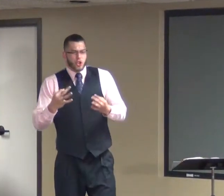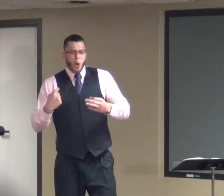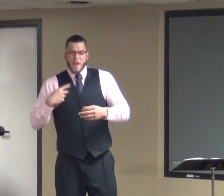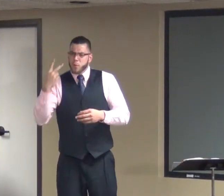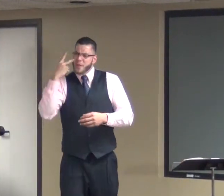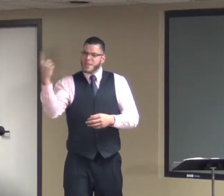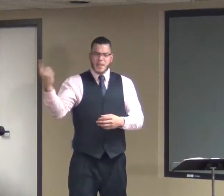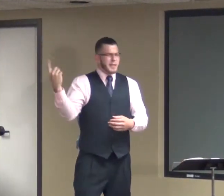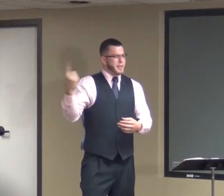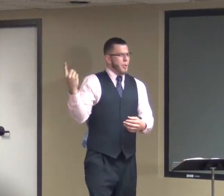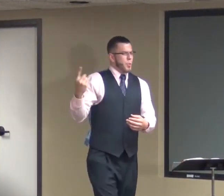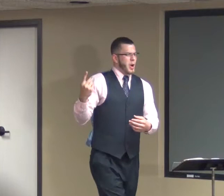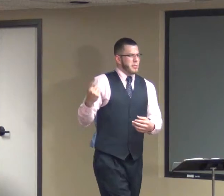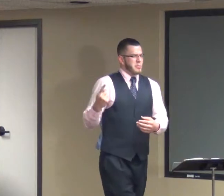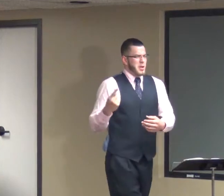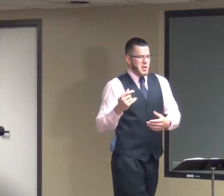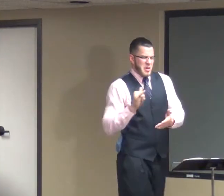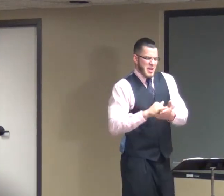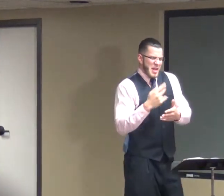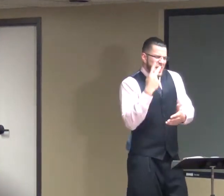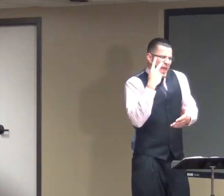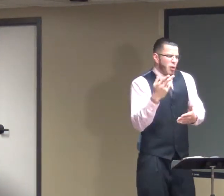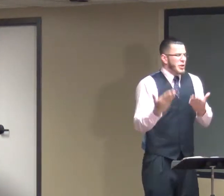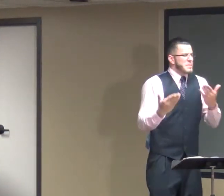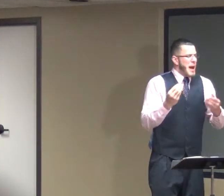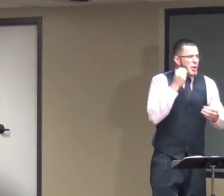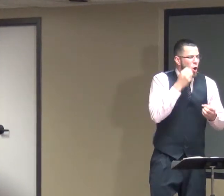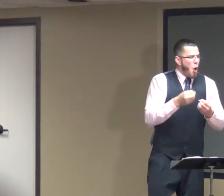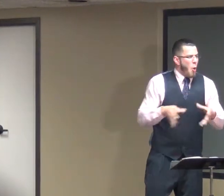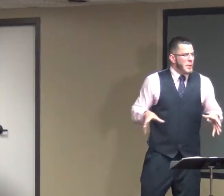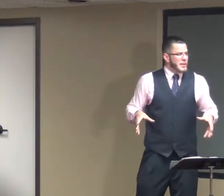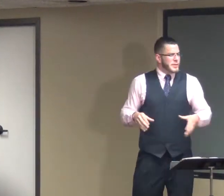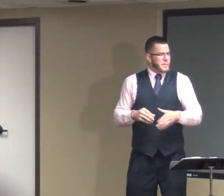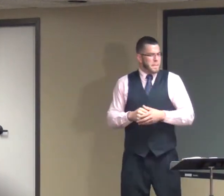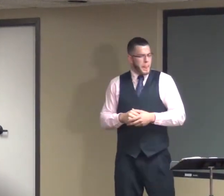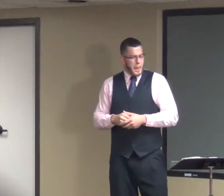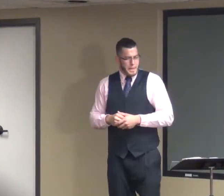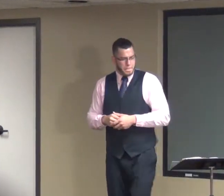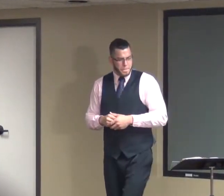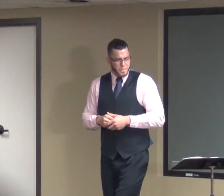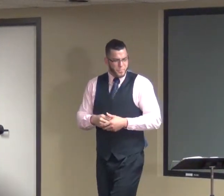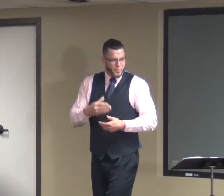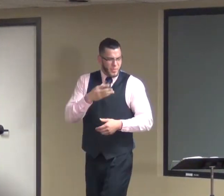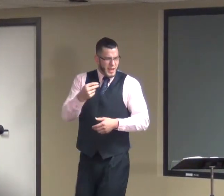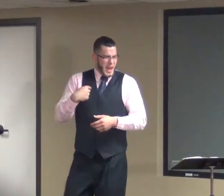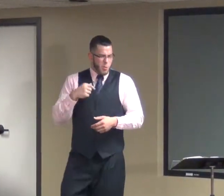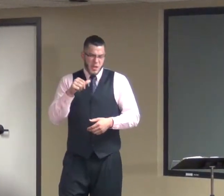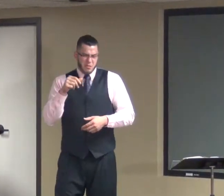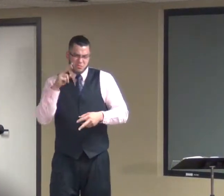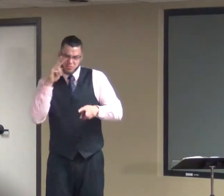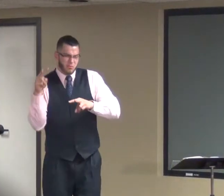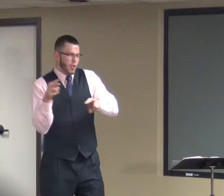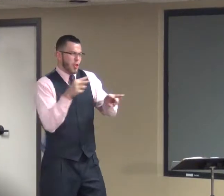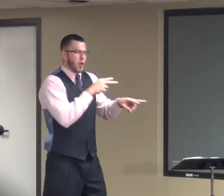So if we see someone that looks maybe homeless and we look